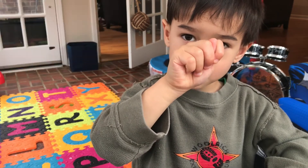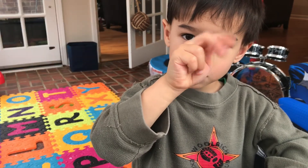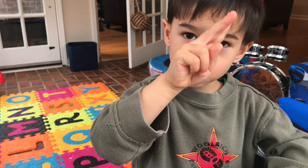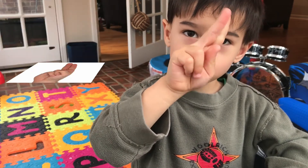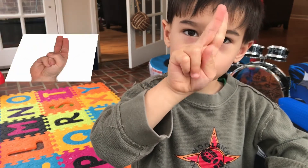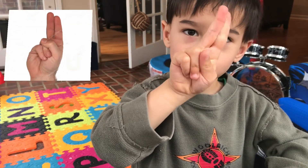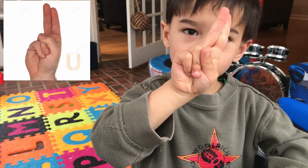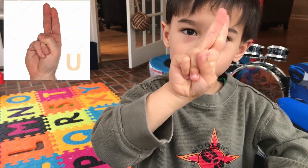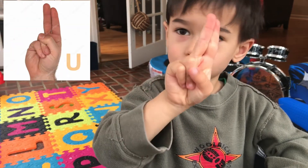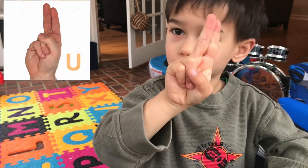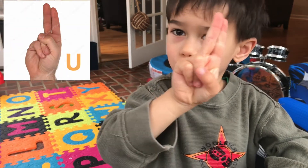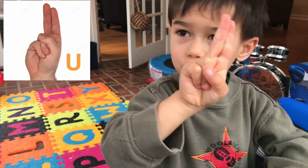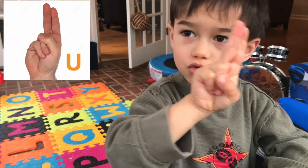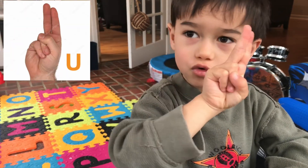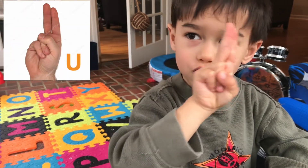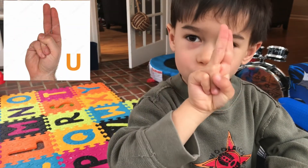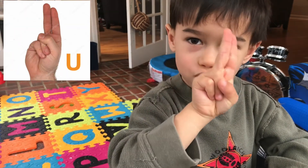U. Is that right?